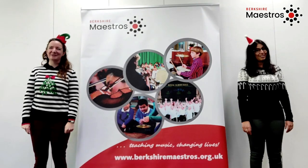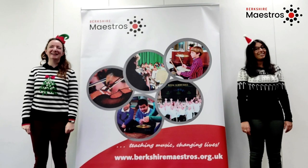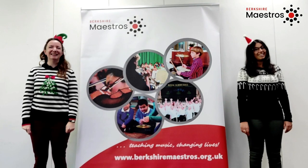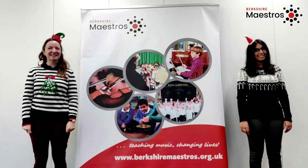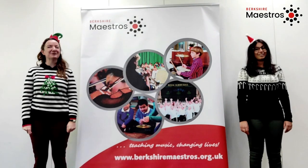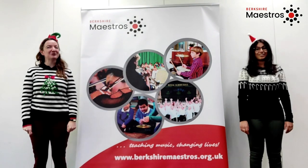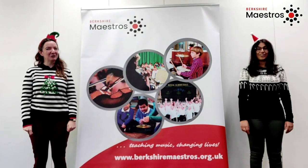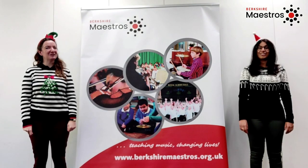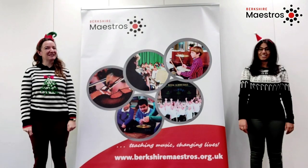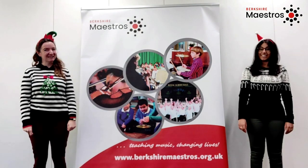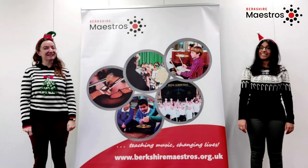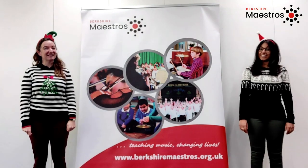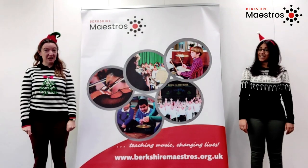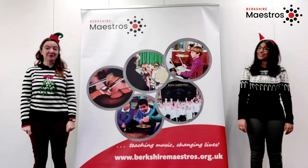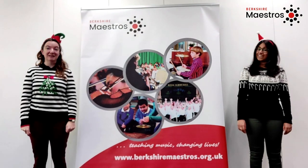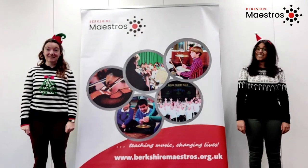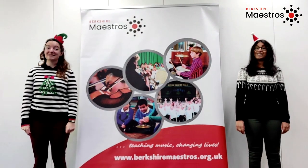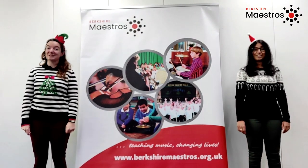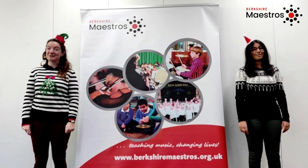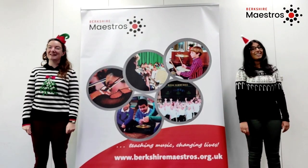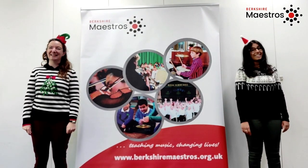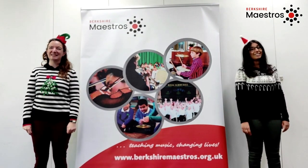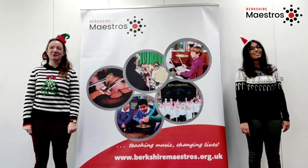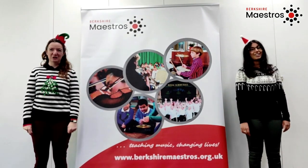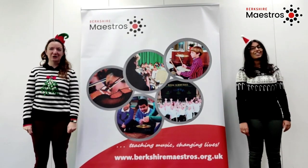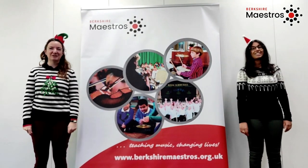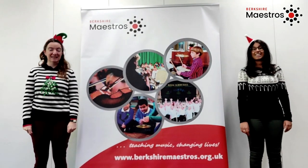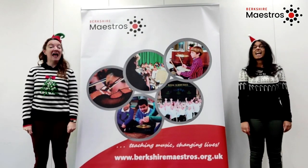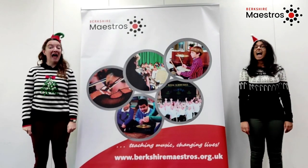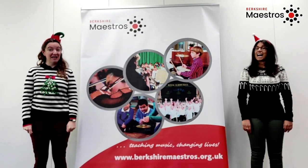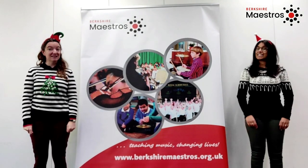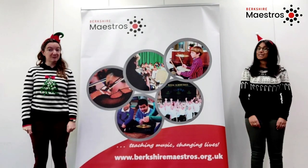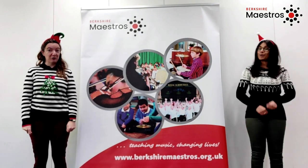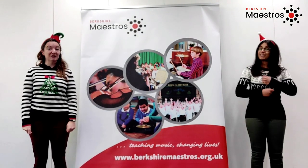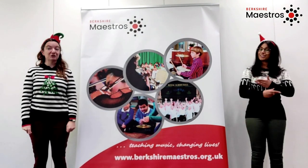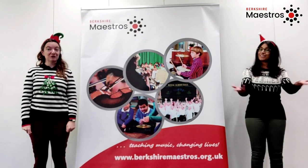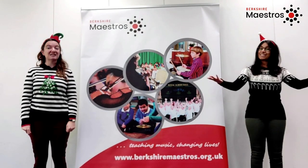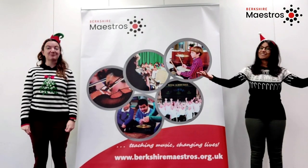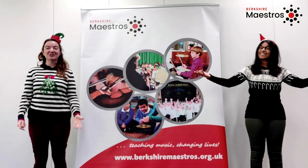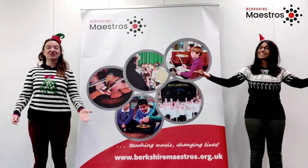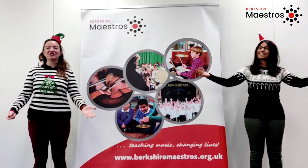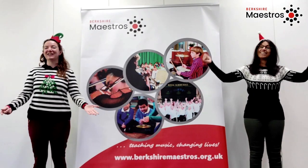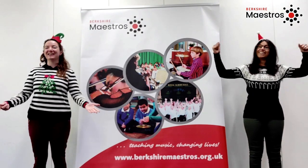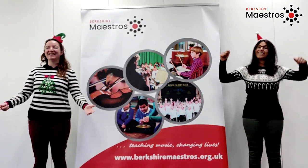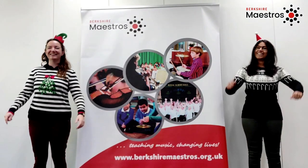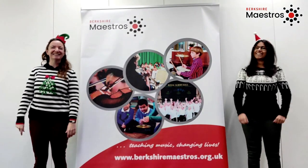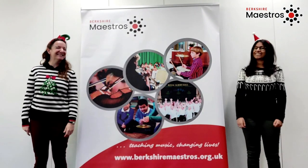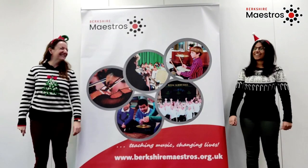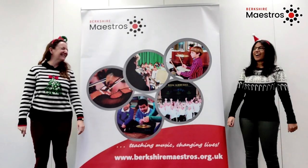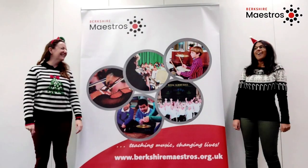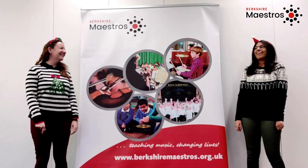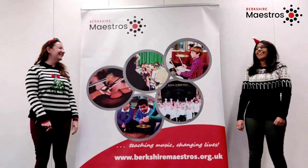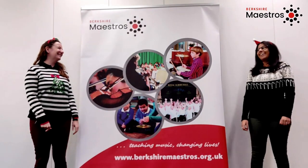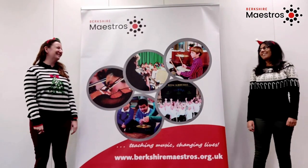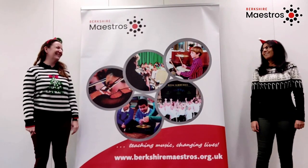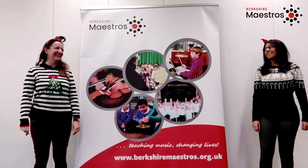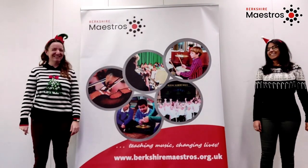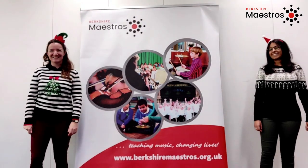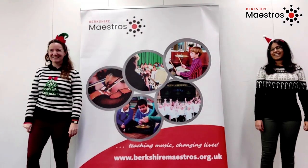a little nodding. Now let's do a little nodding and spread Christmas cheer. Great.